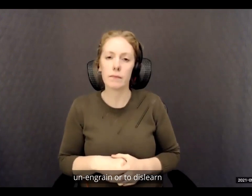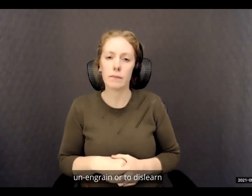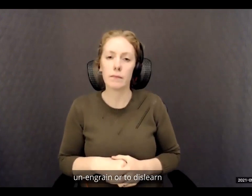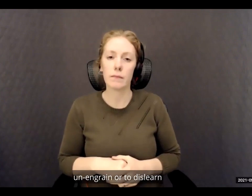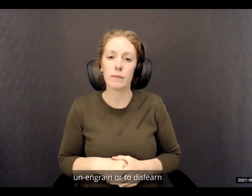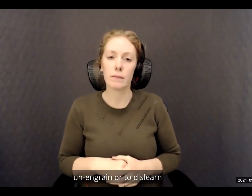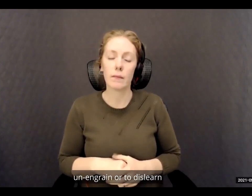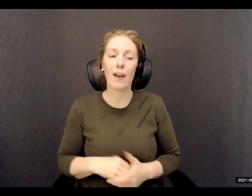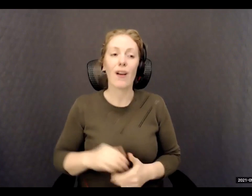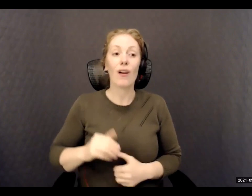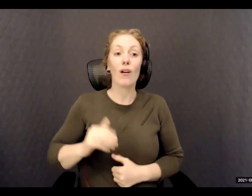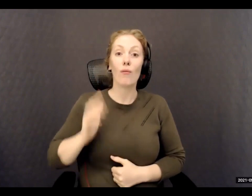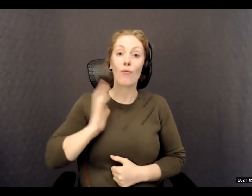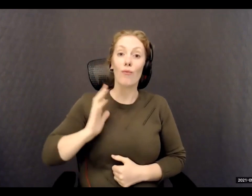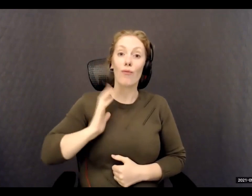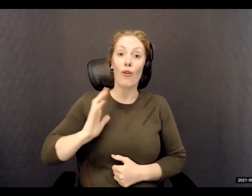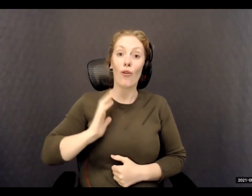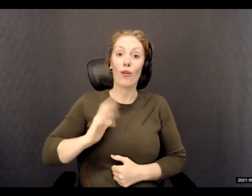or